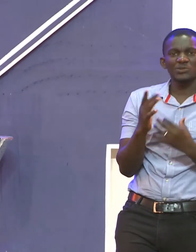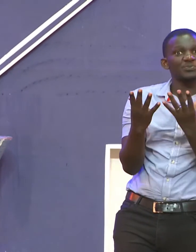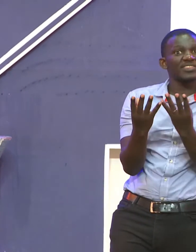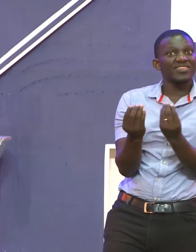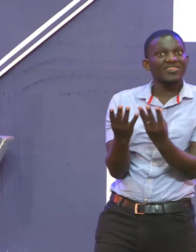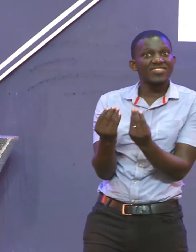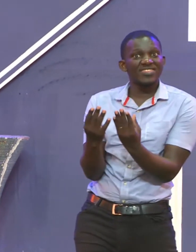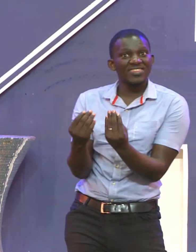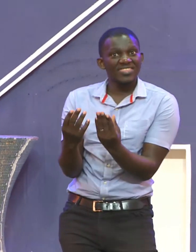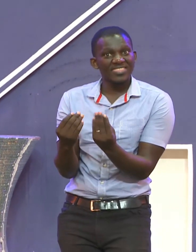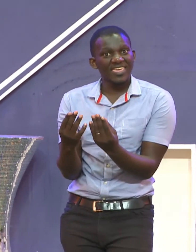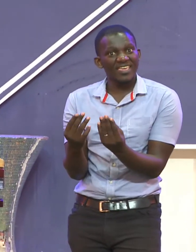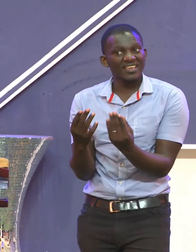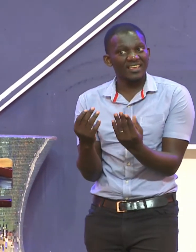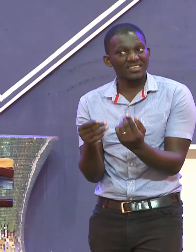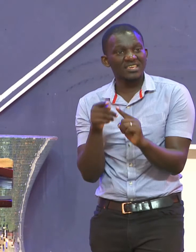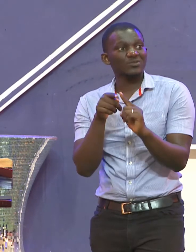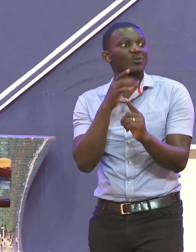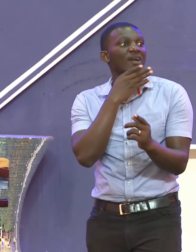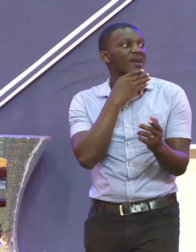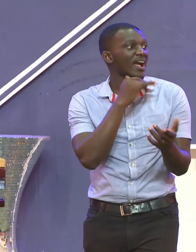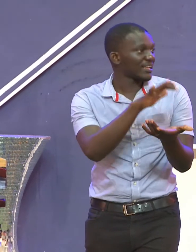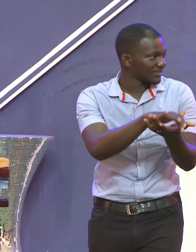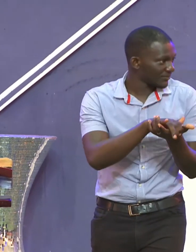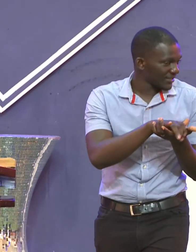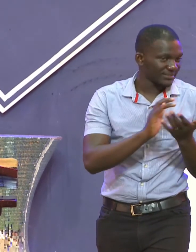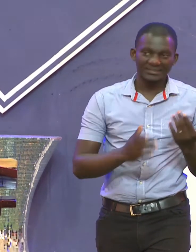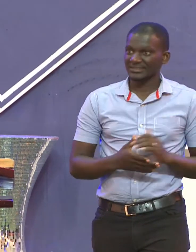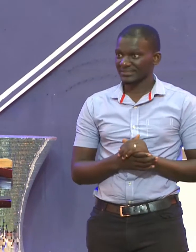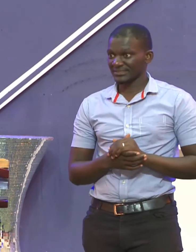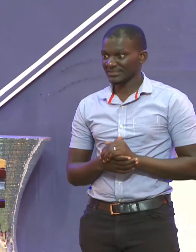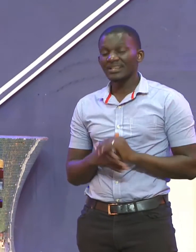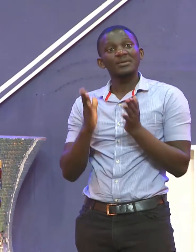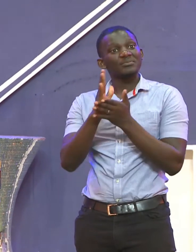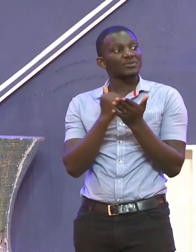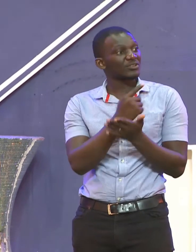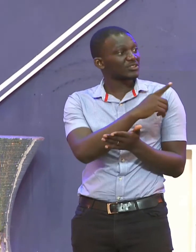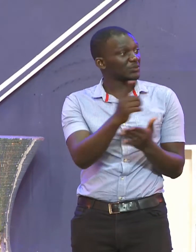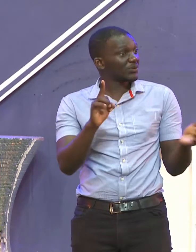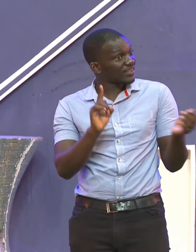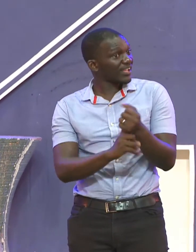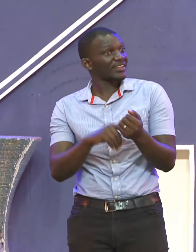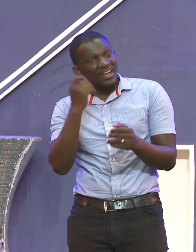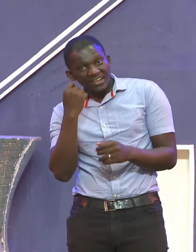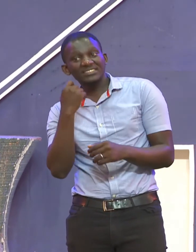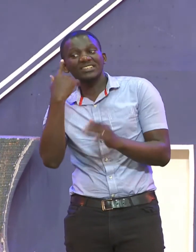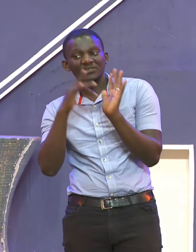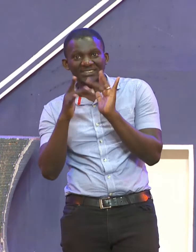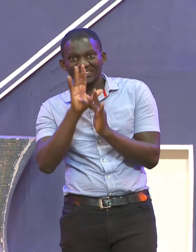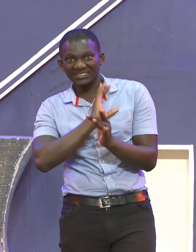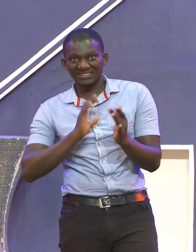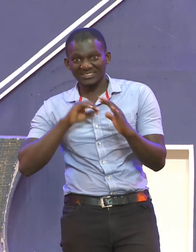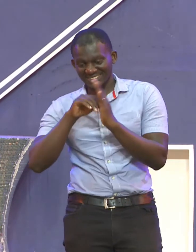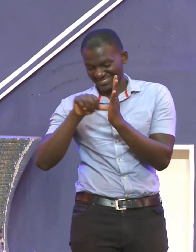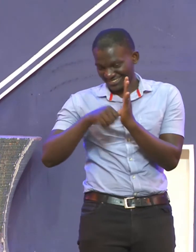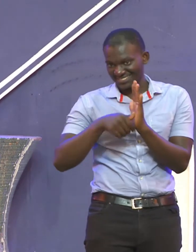we kituka ku mwami. That obedience will be easier to you when it comes to the husband. Bujja kuba ofunye entegeera ya Kristo mu nsonga eyo. Because you will have